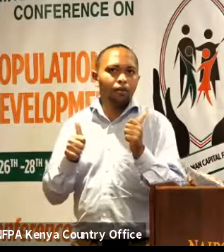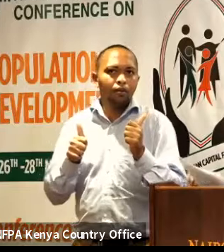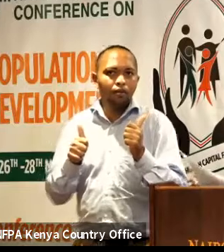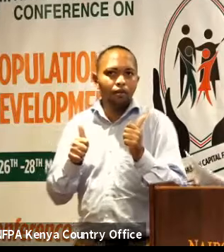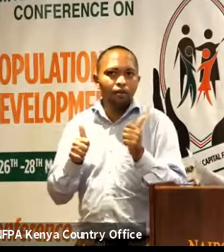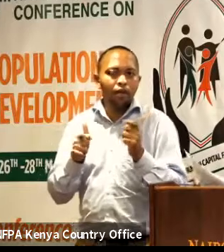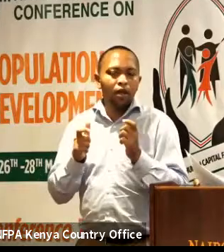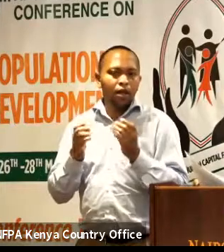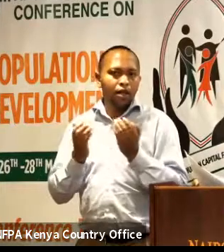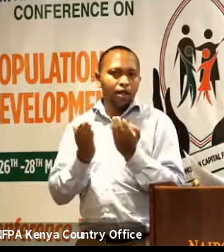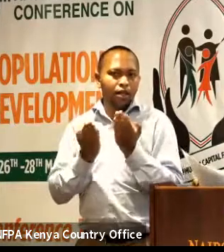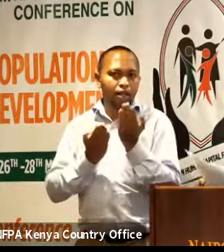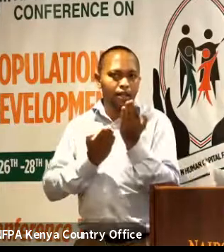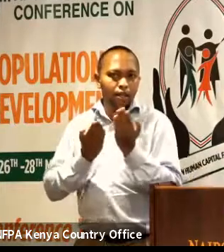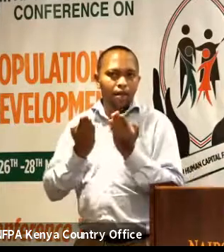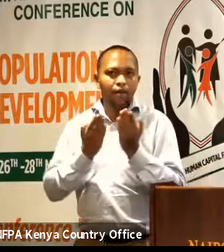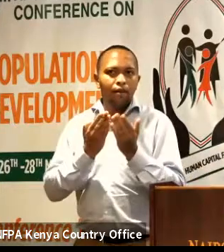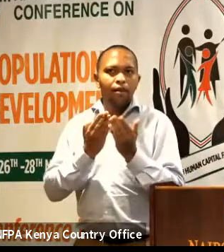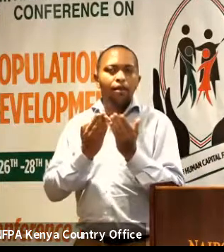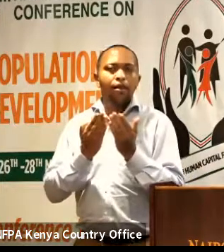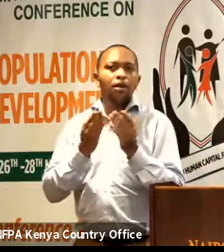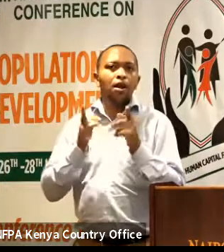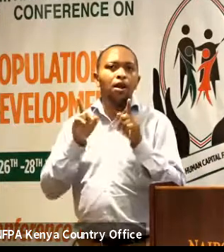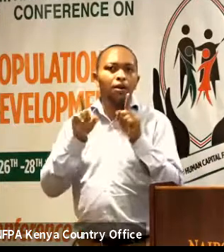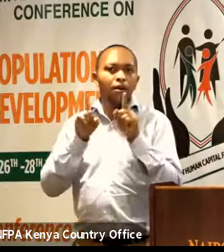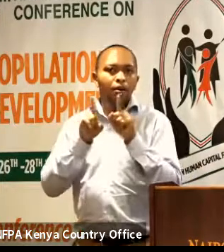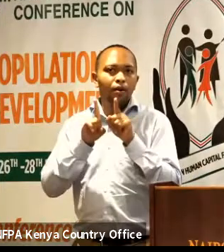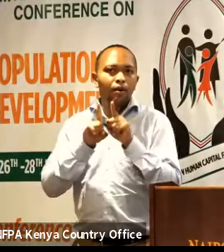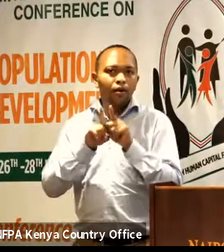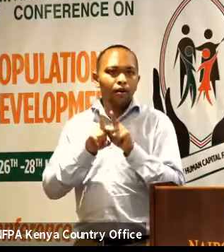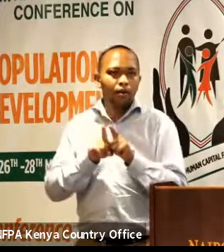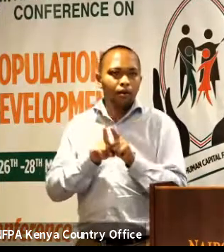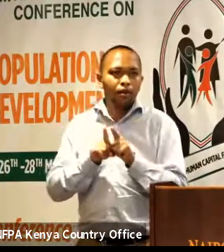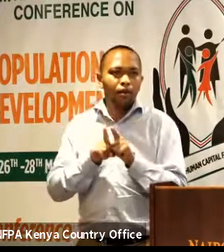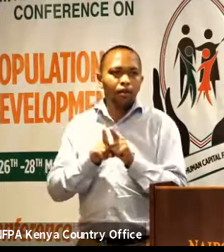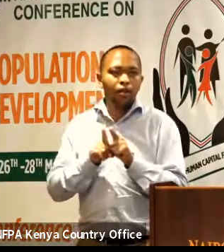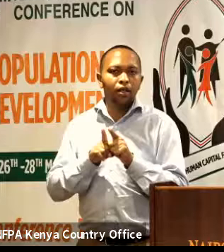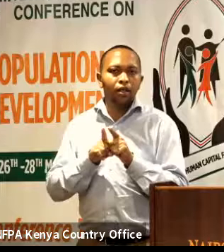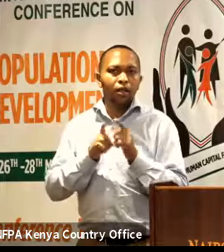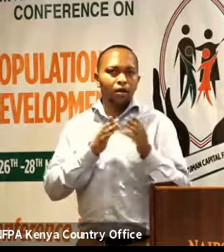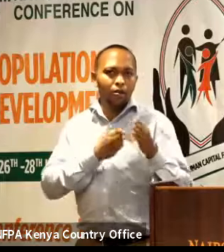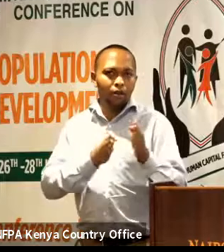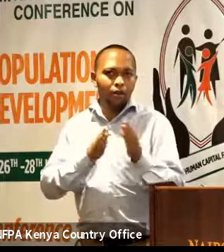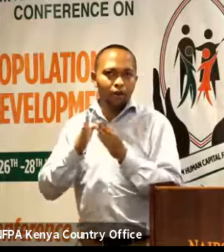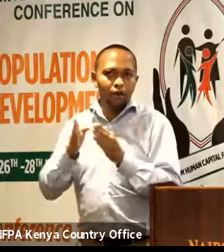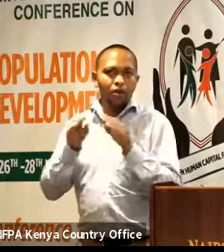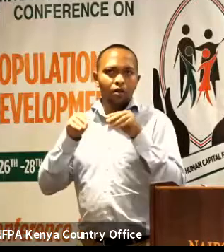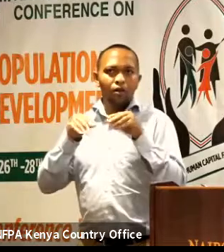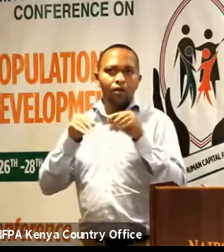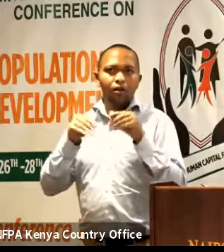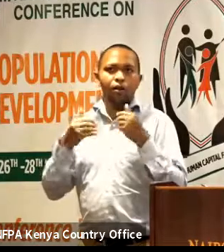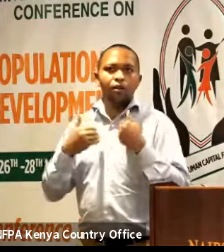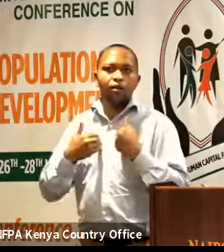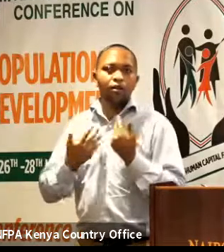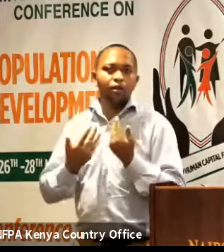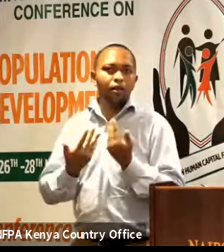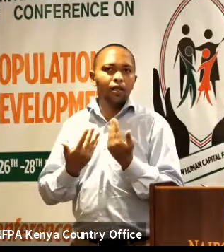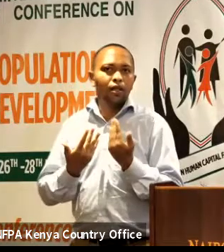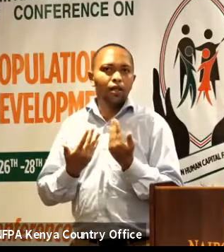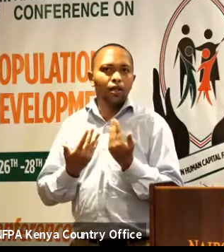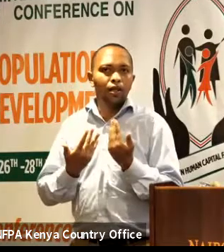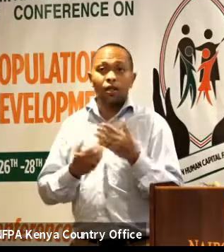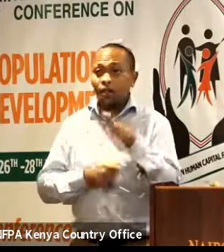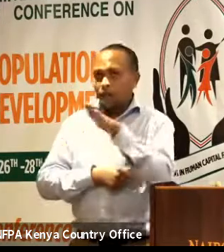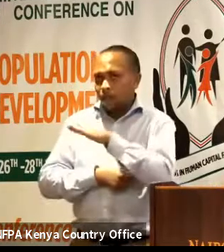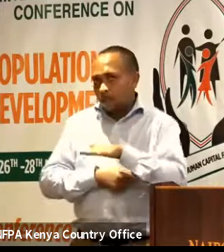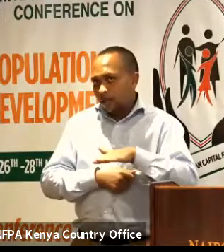service utilization and even availability and quality are an issue. So in this area, we actually